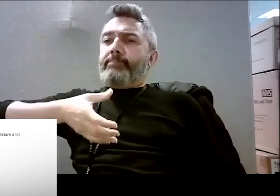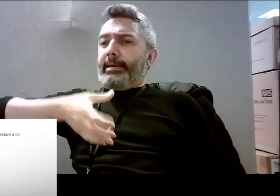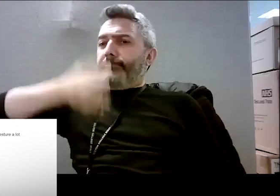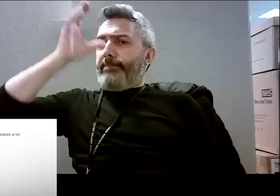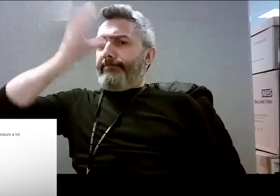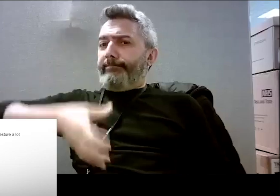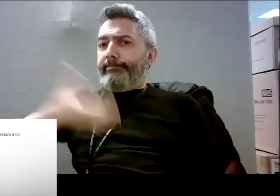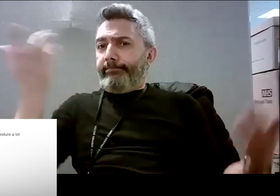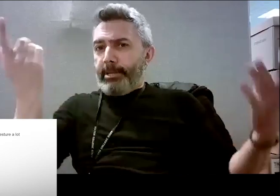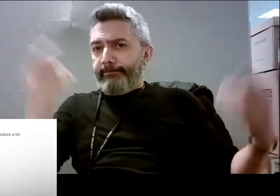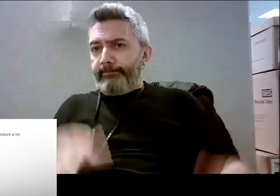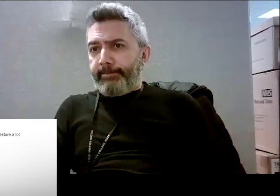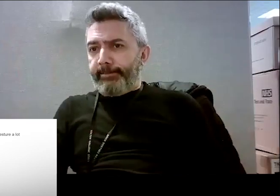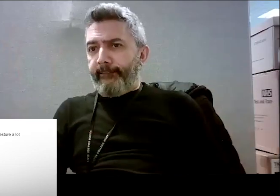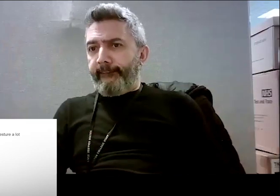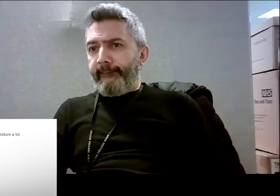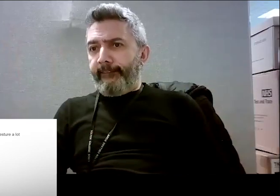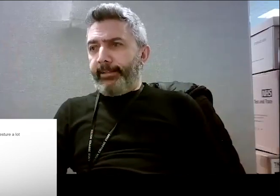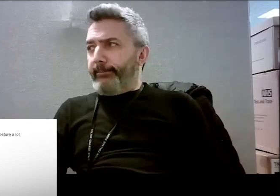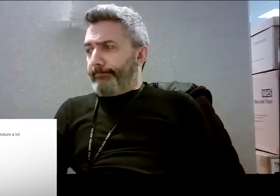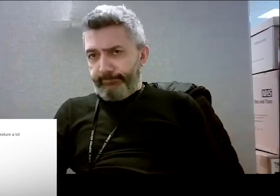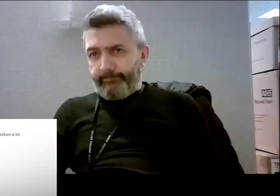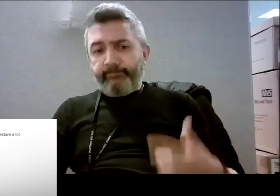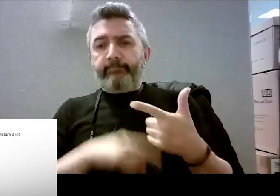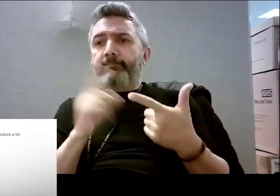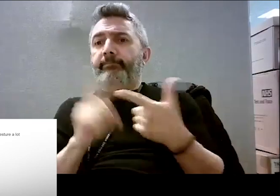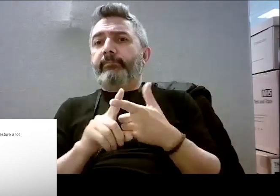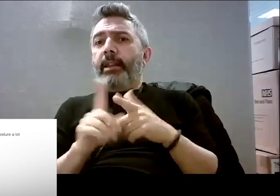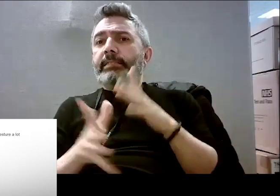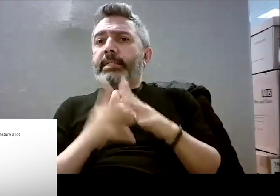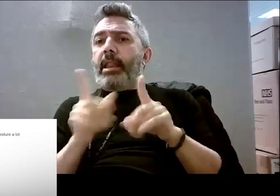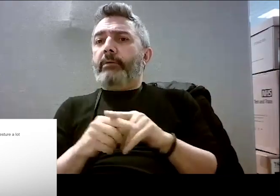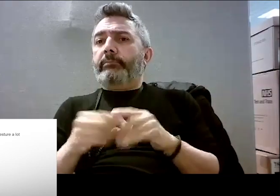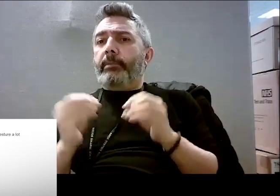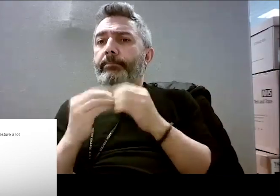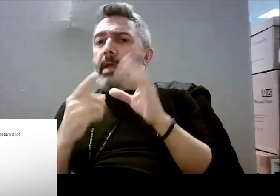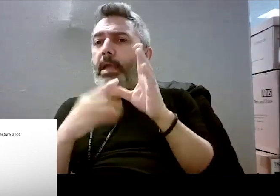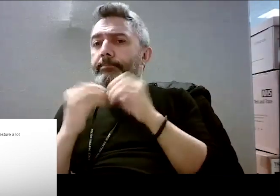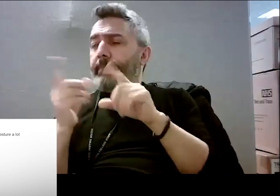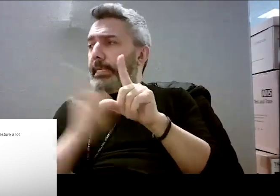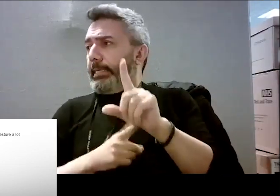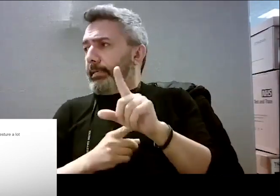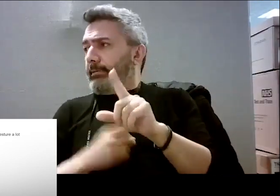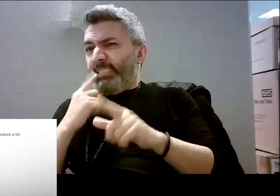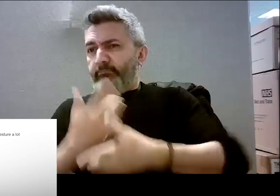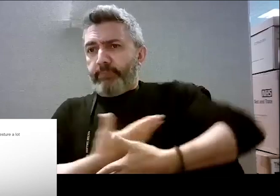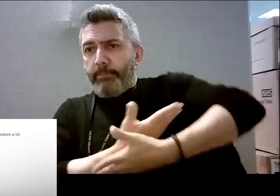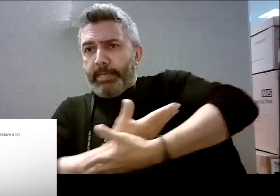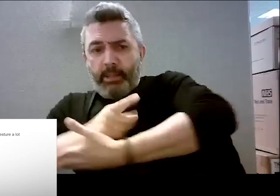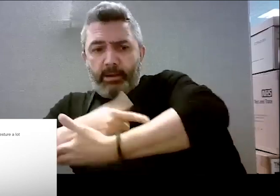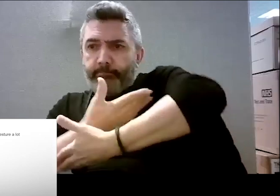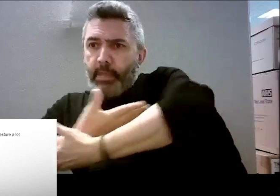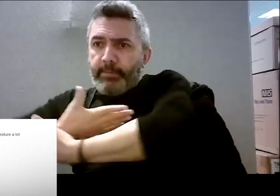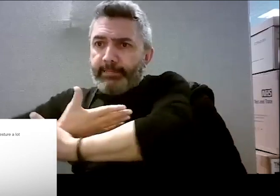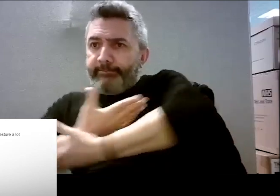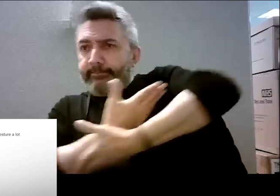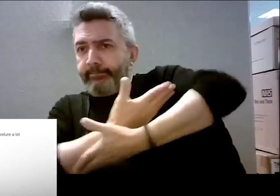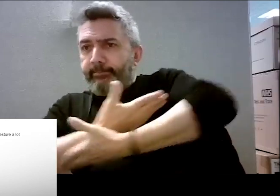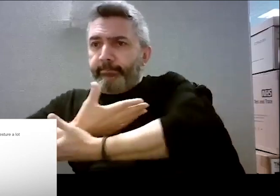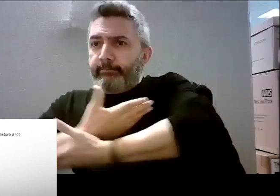beer to gestures to somebody. There might be like a baby if you want to